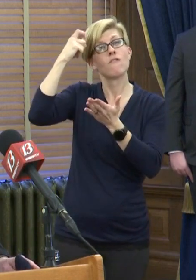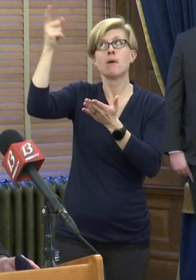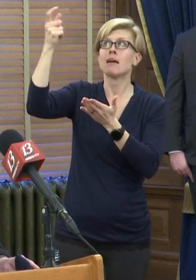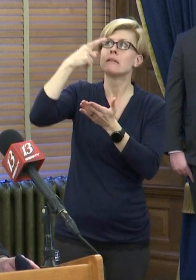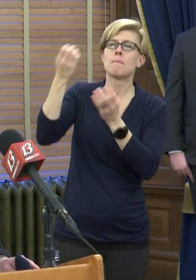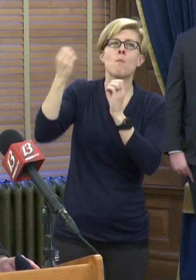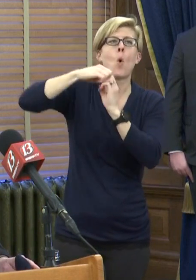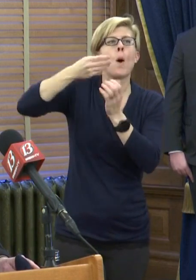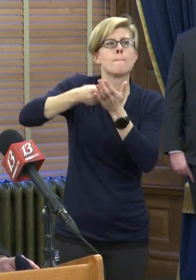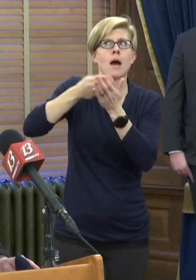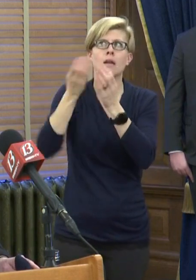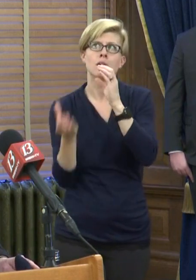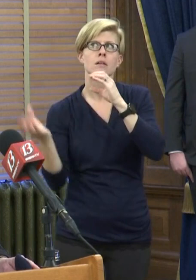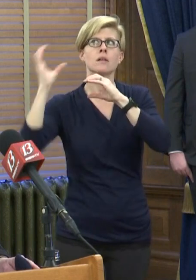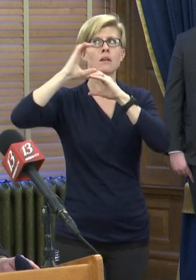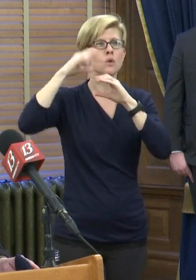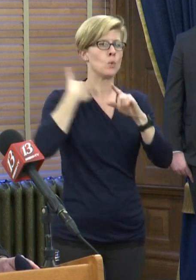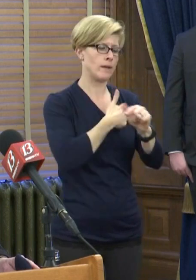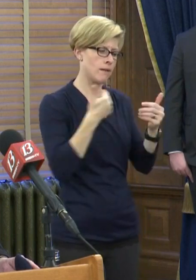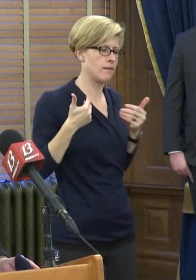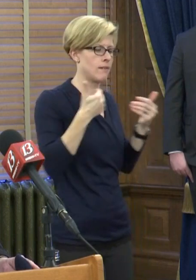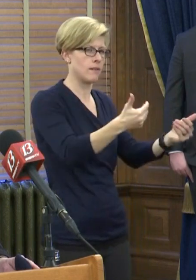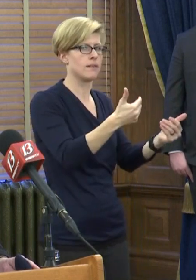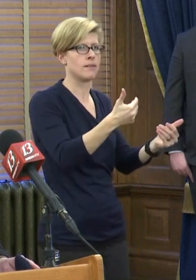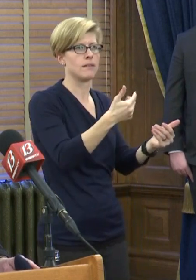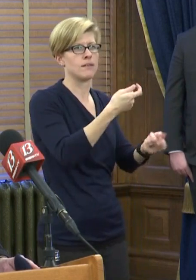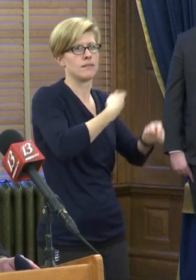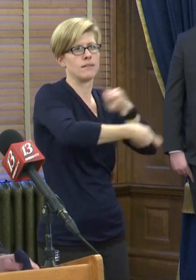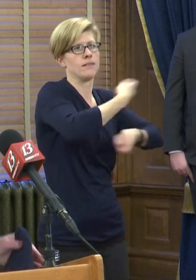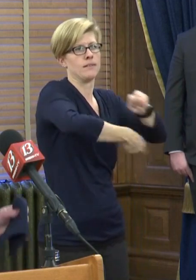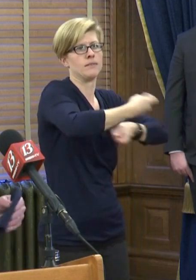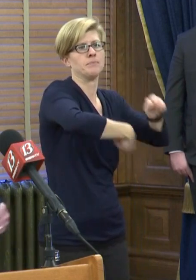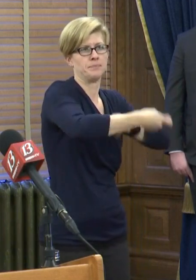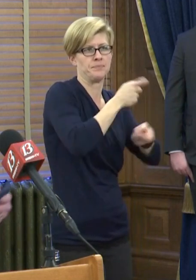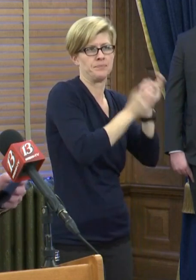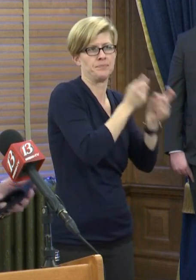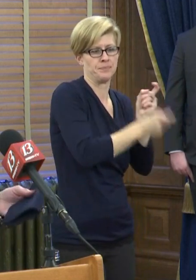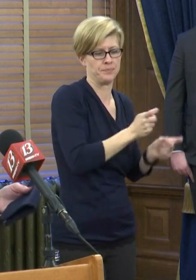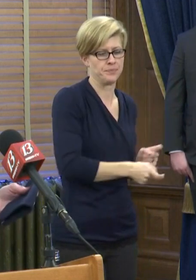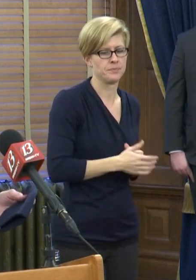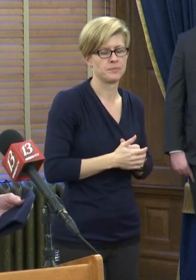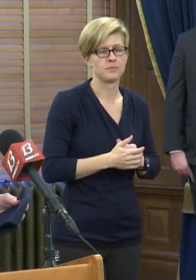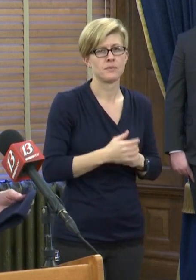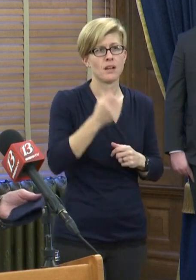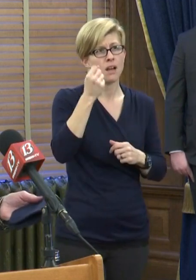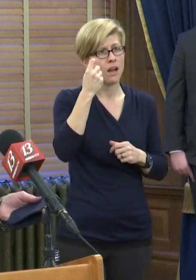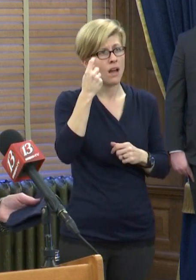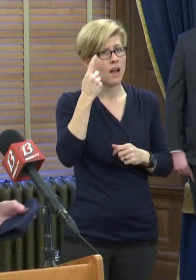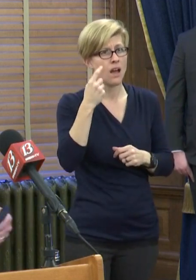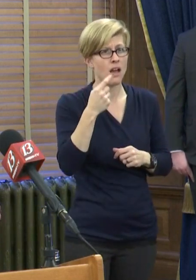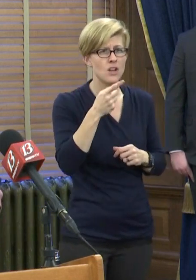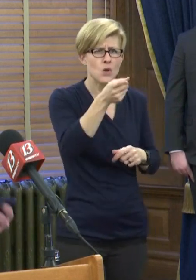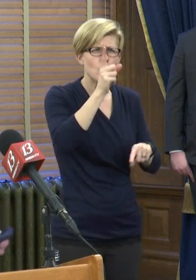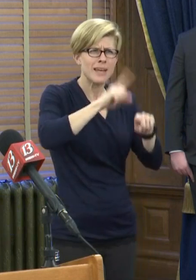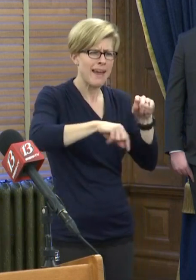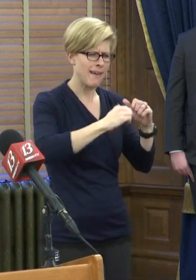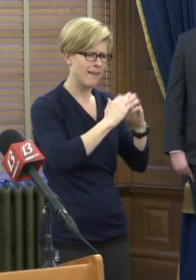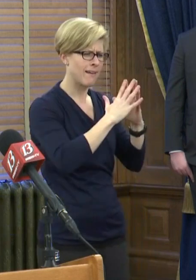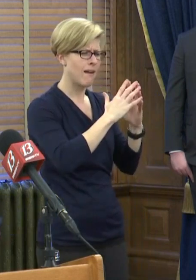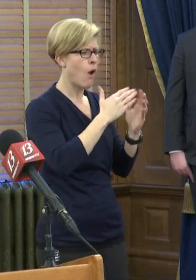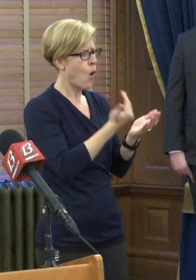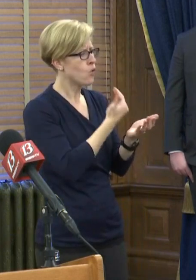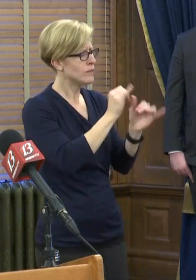we can go forward with the modernization. But then we also know, you don't just build these things and then let them go. You've got